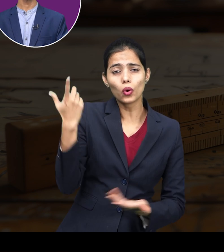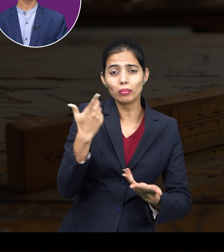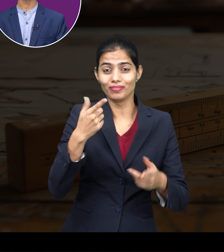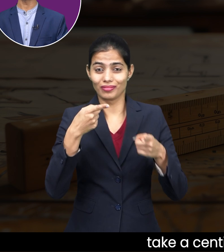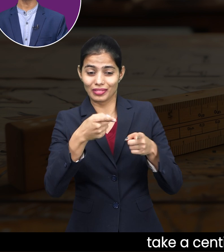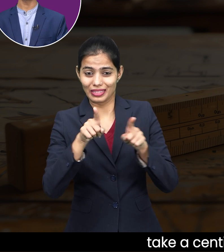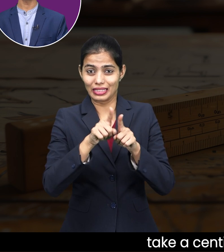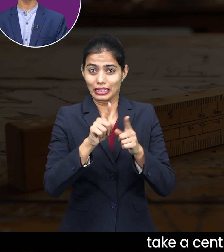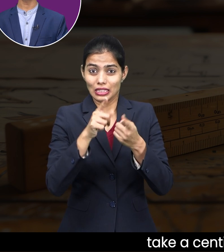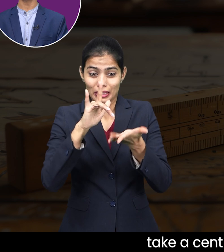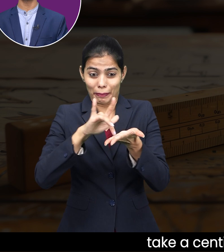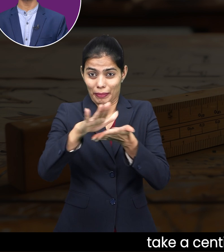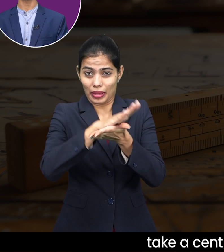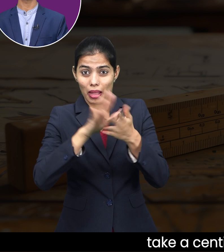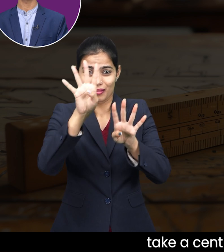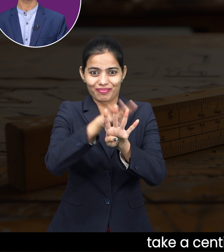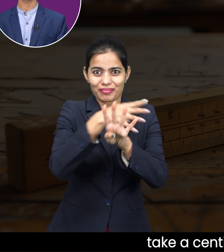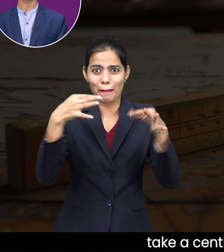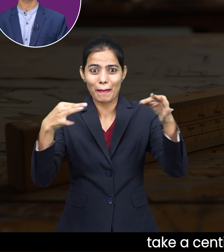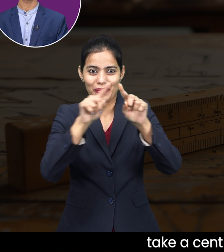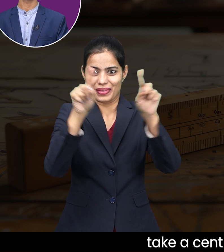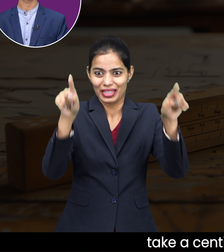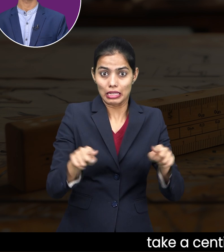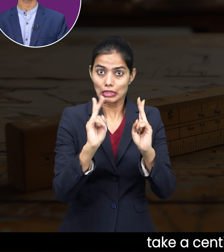For this, take a centimeter graph paper.